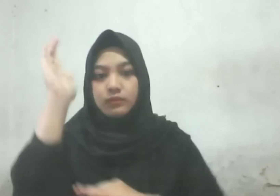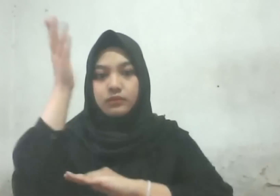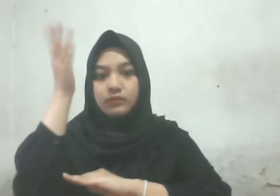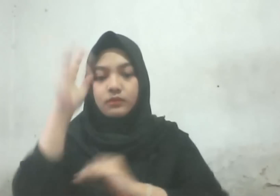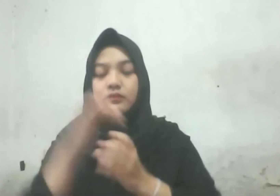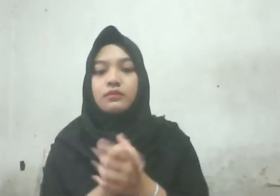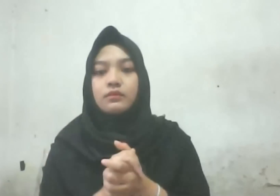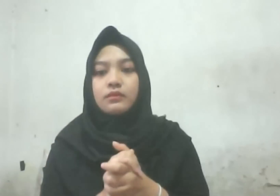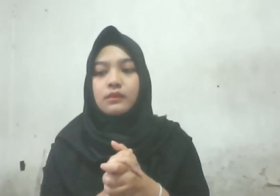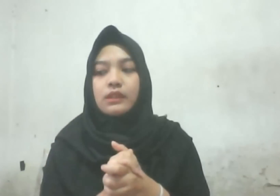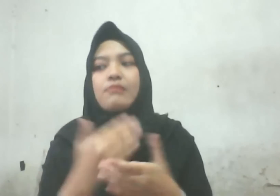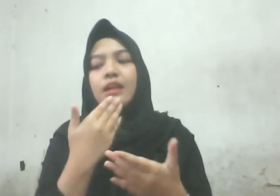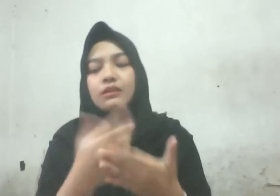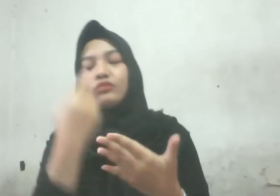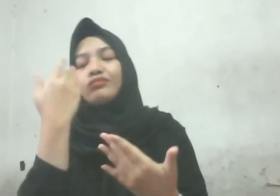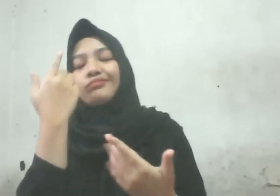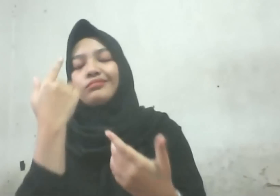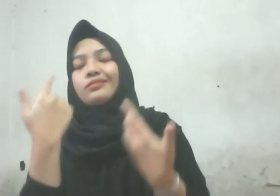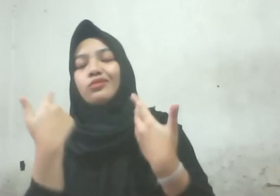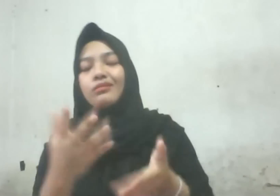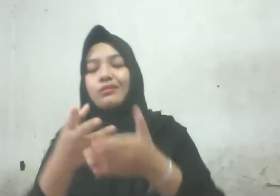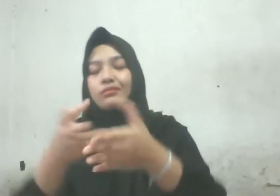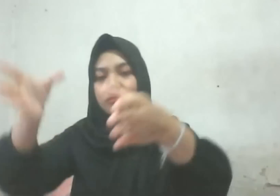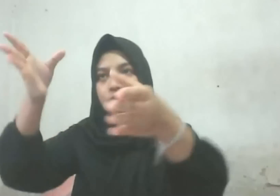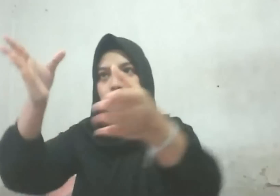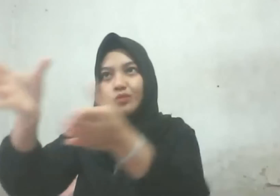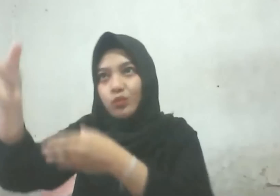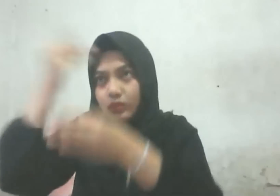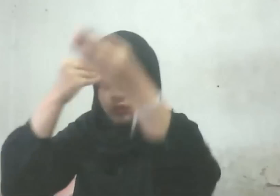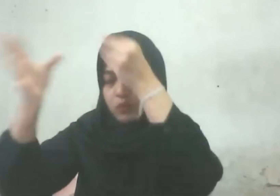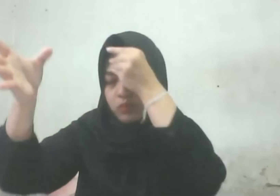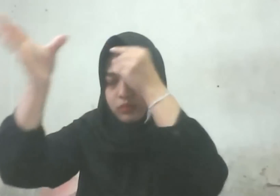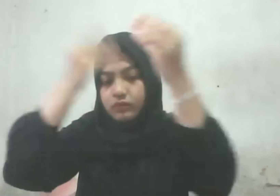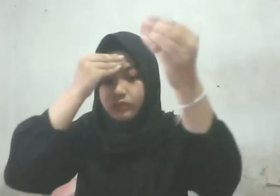and knowledge from you, ma'am, about